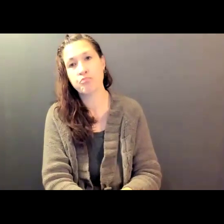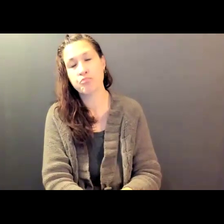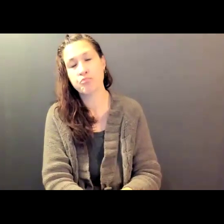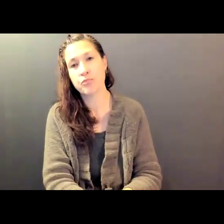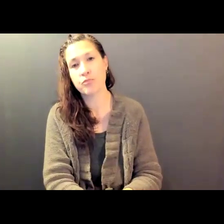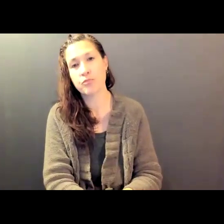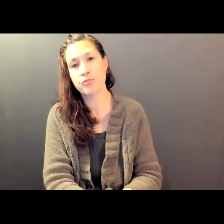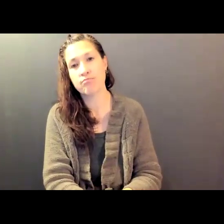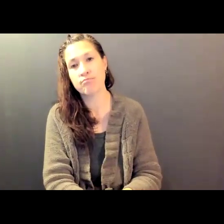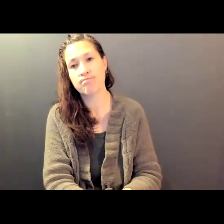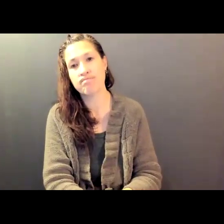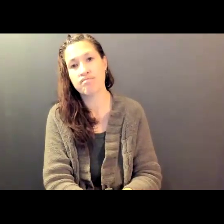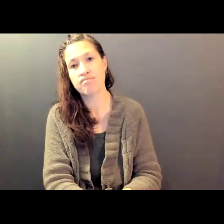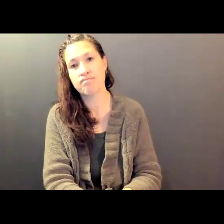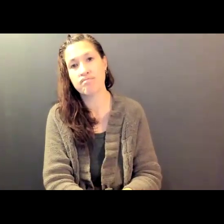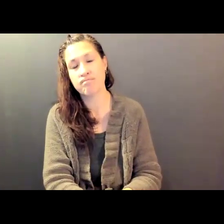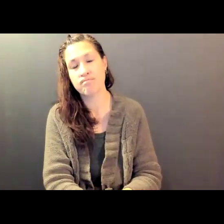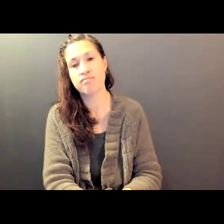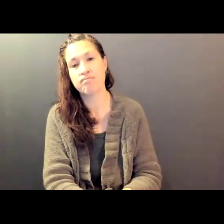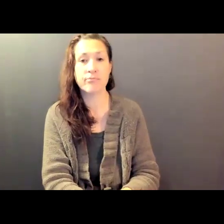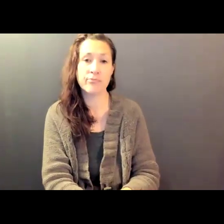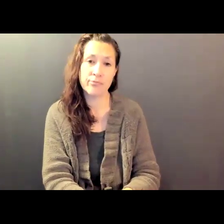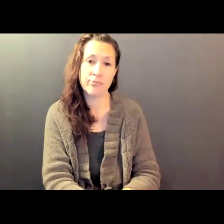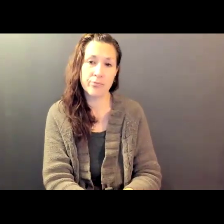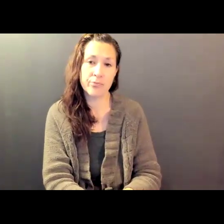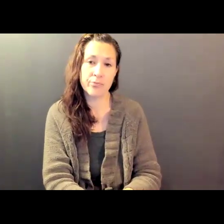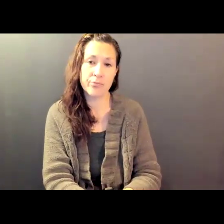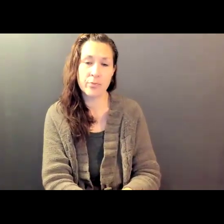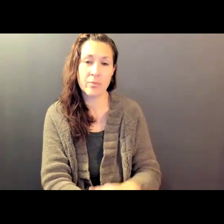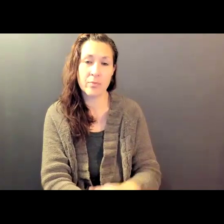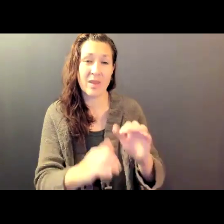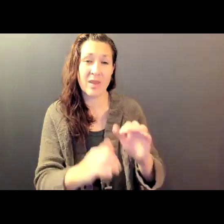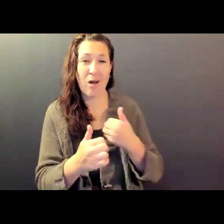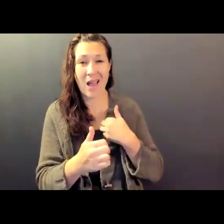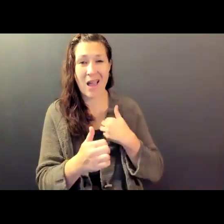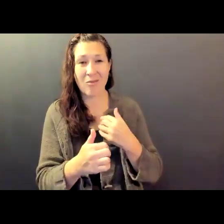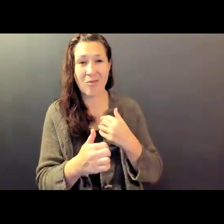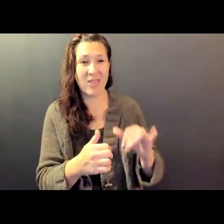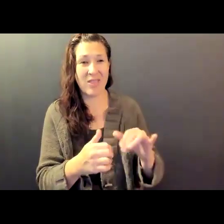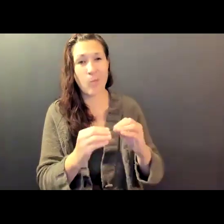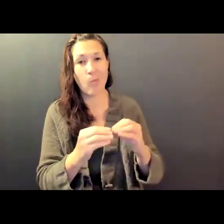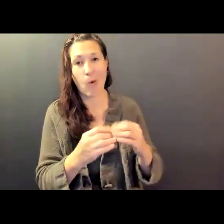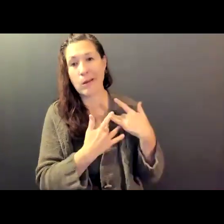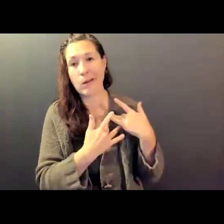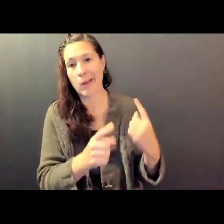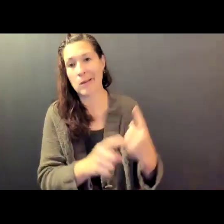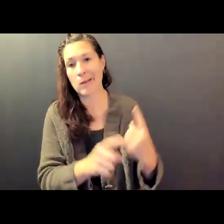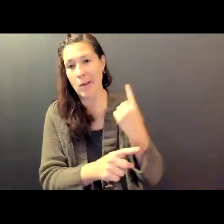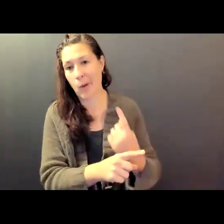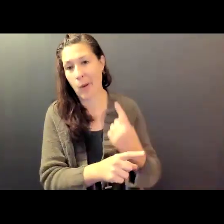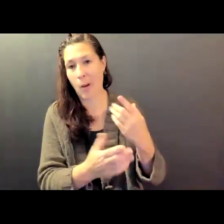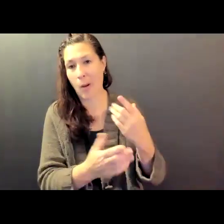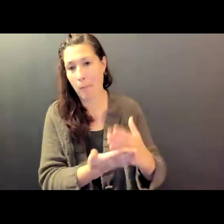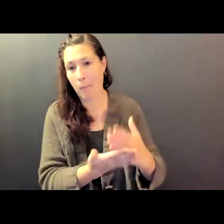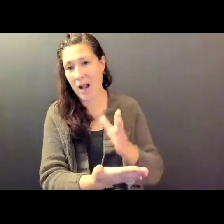One of the ways we could have this traditional budget, more traditional level, and still